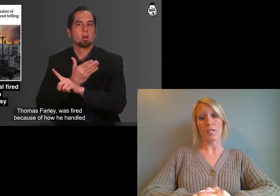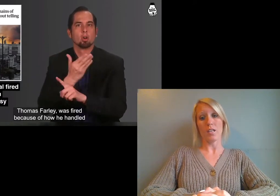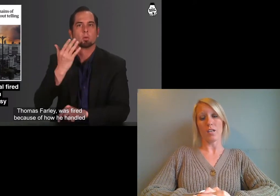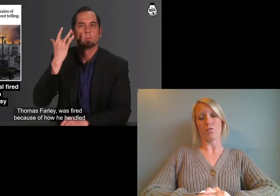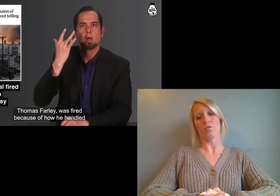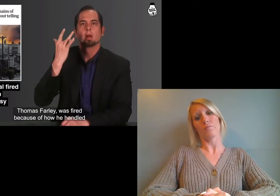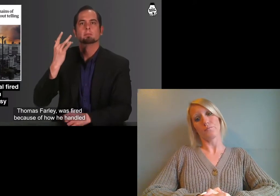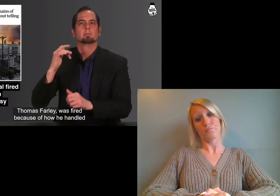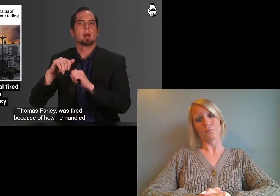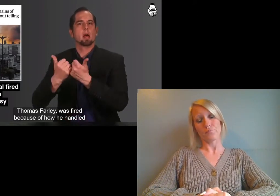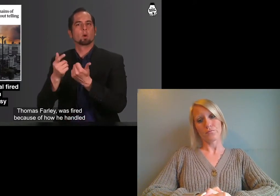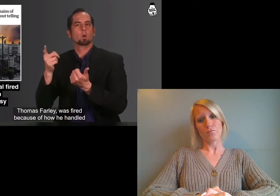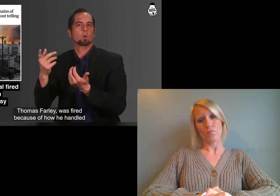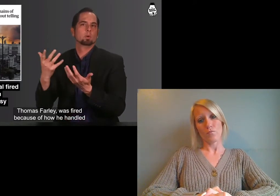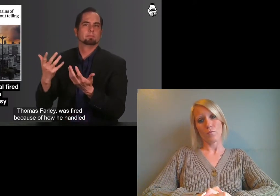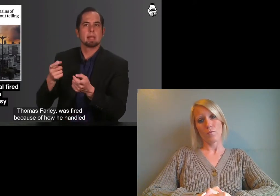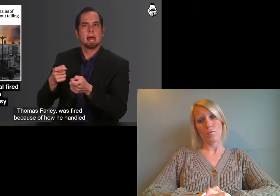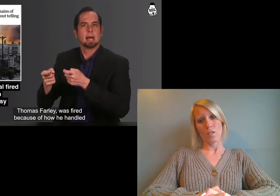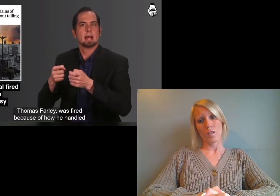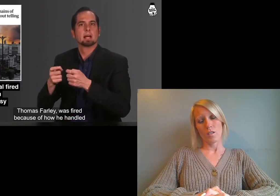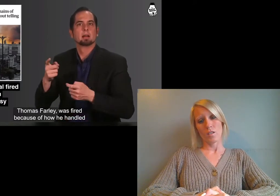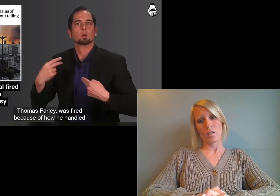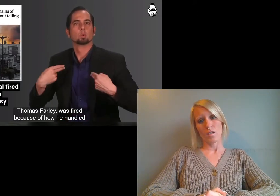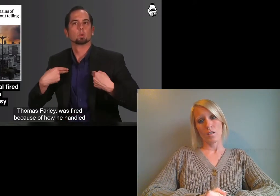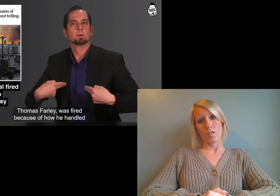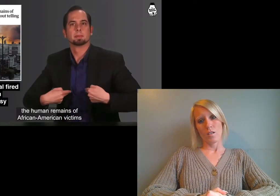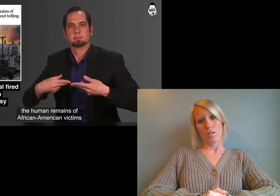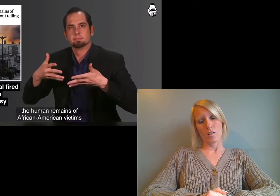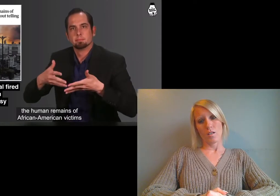of how he handled